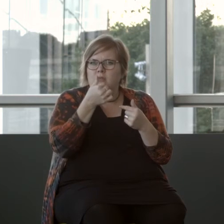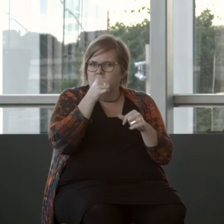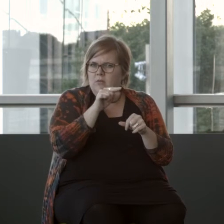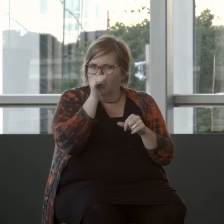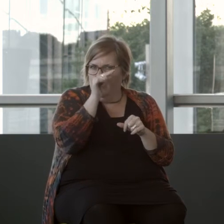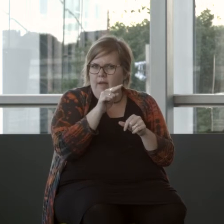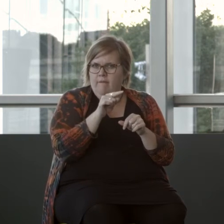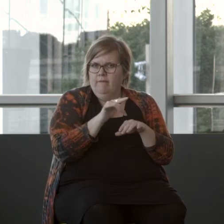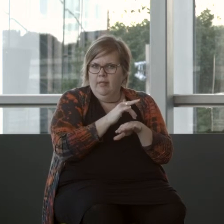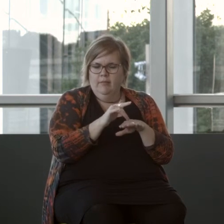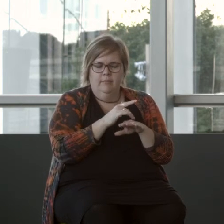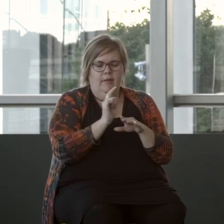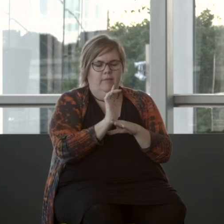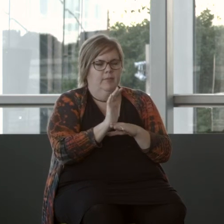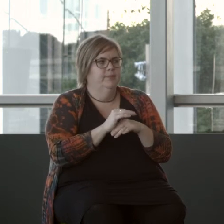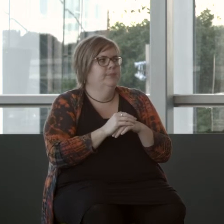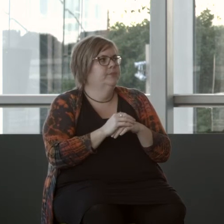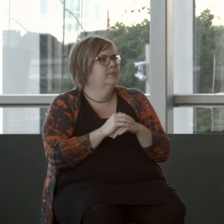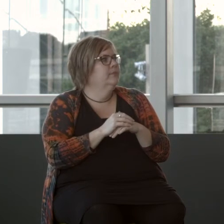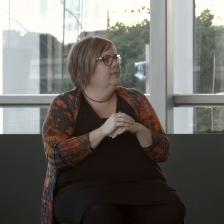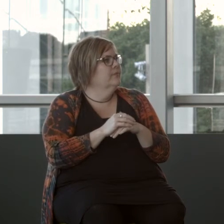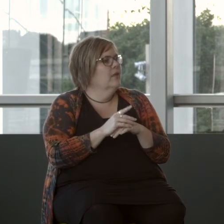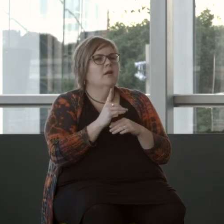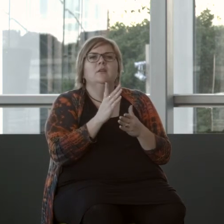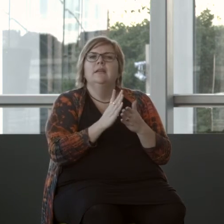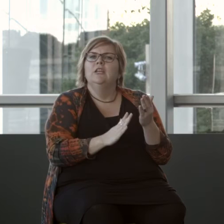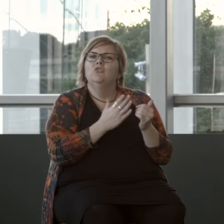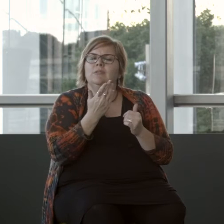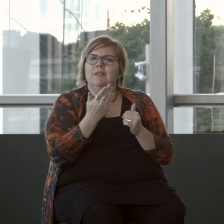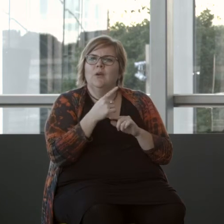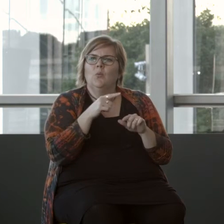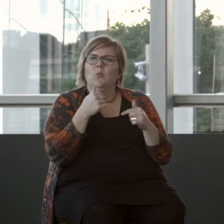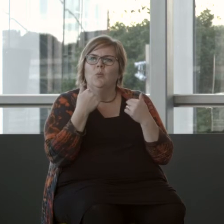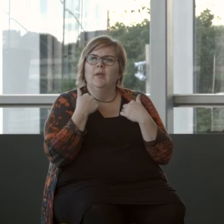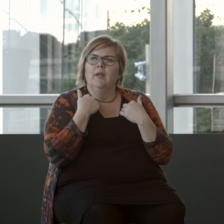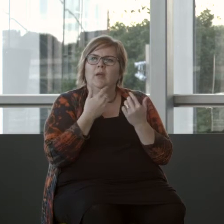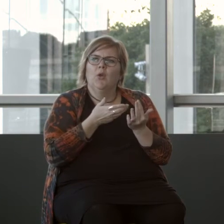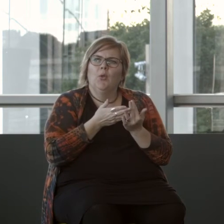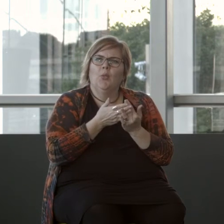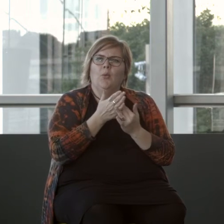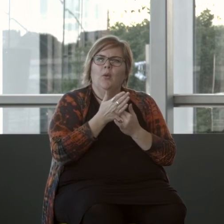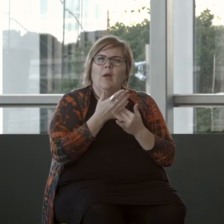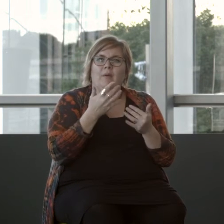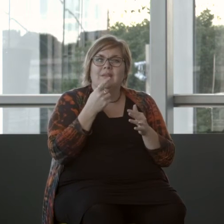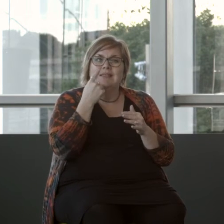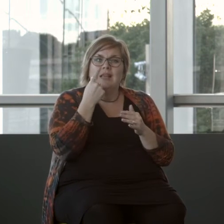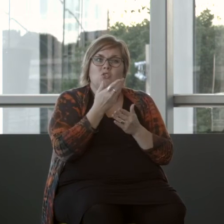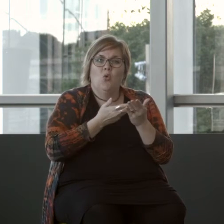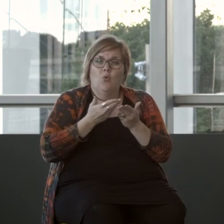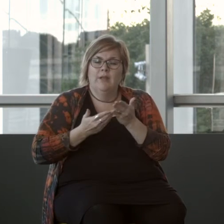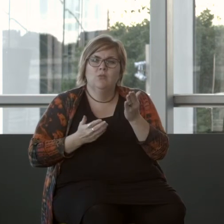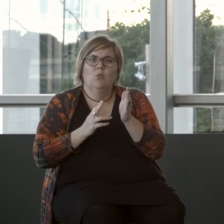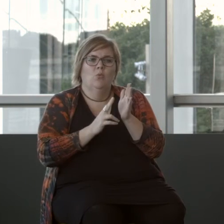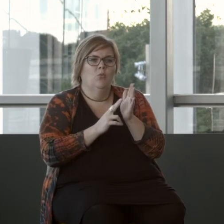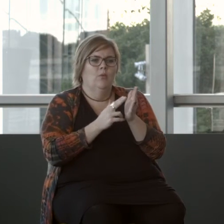And what was really interesting about that to me was that we go through and we see these stories and we see these narratives and we